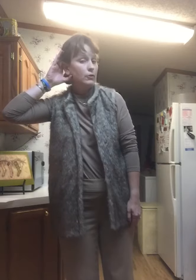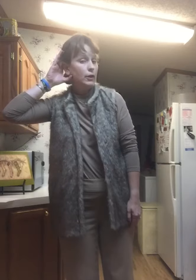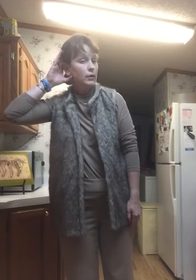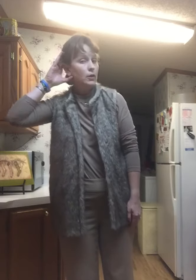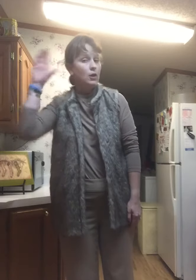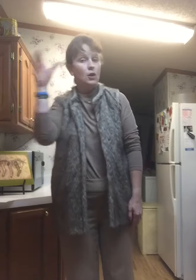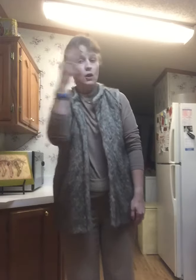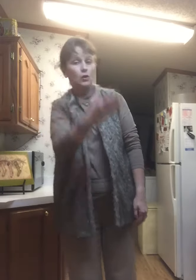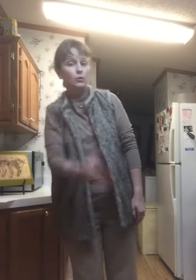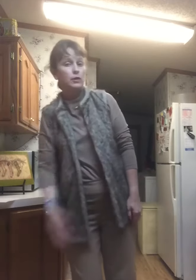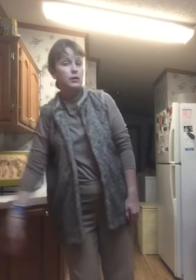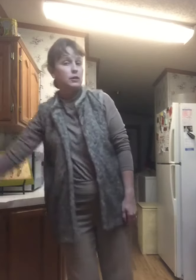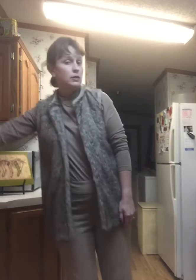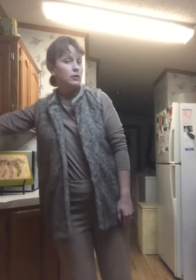Okay. Oh, here.